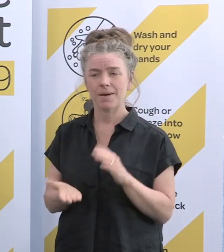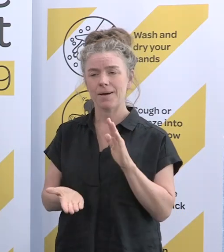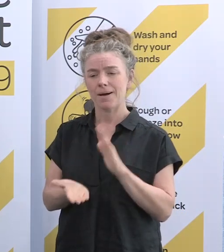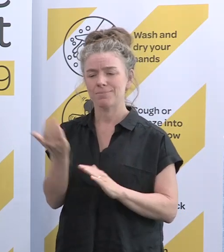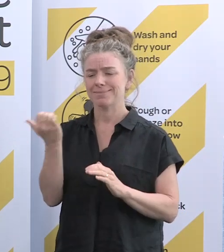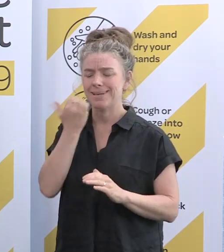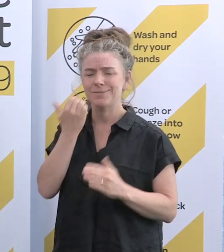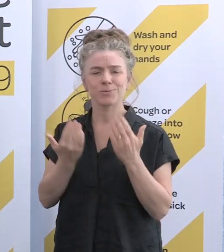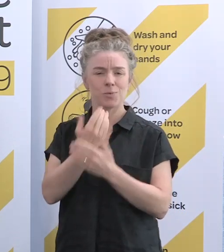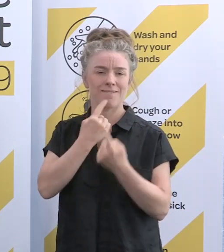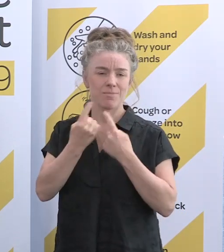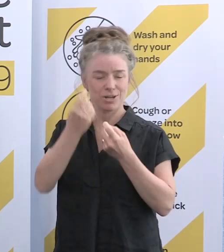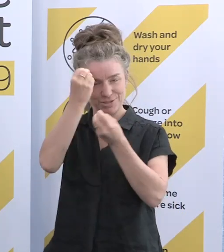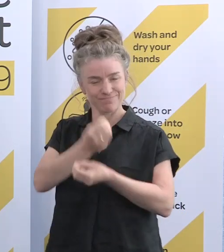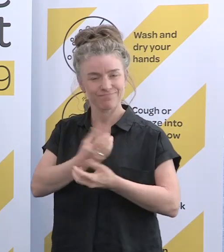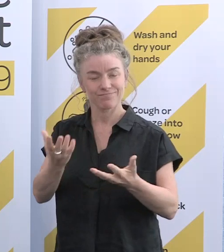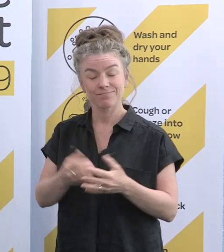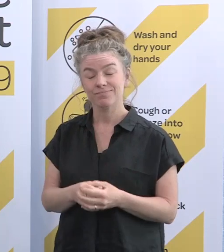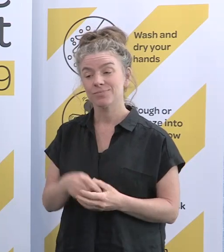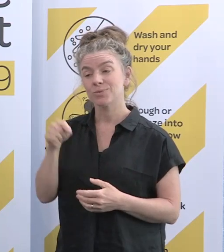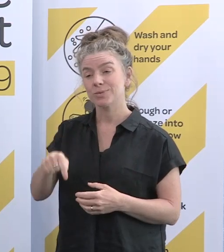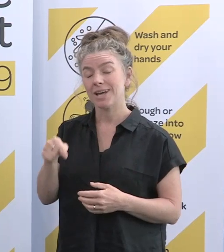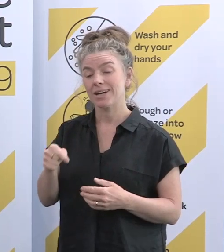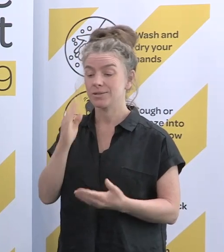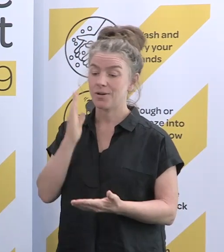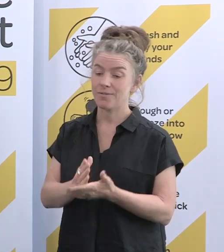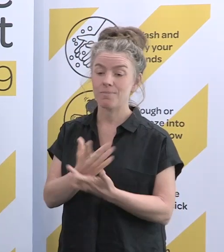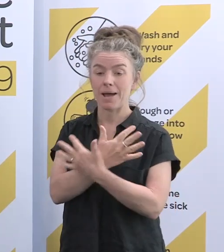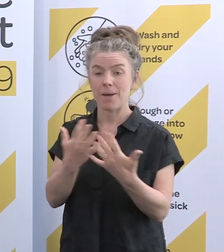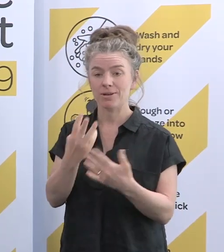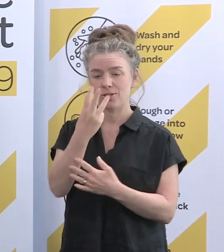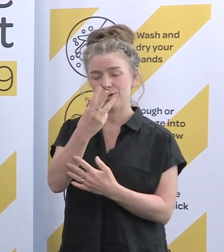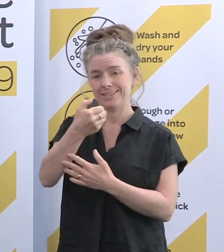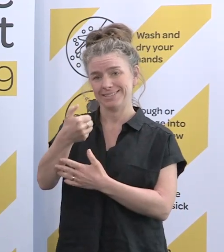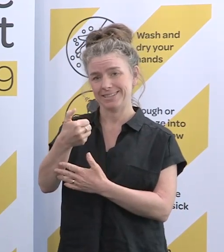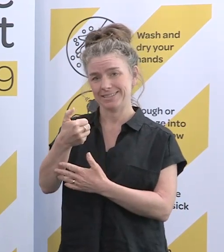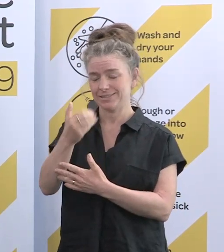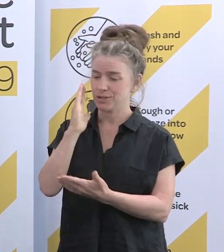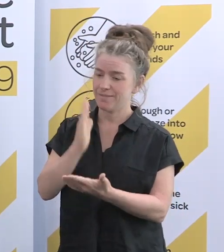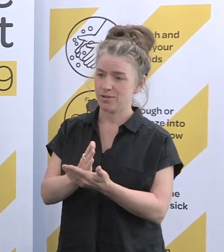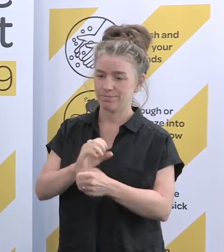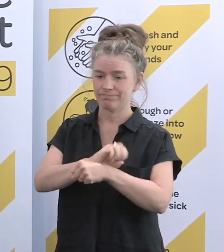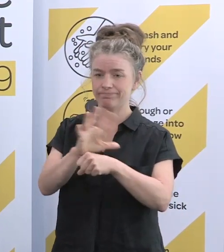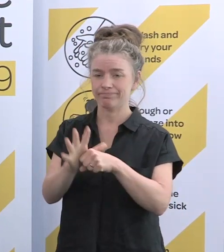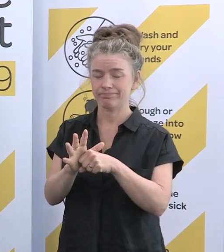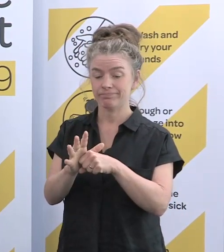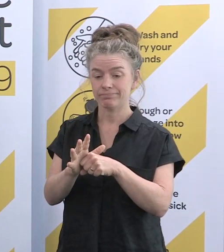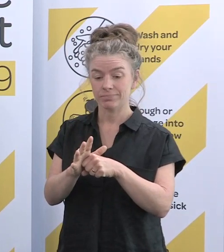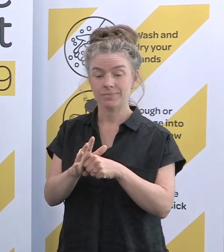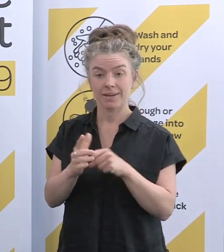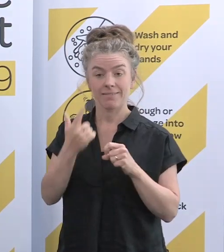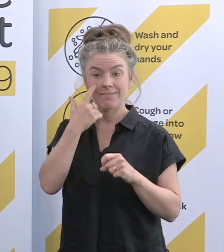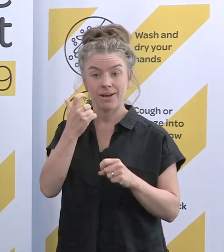update. Today I'm reporting there are 36 new COVID-19 cases in New Zealand as at 8 o'clock this